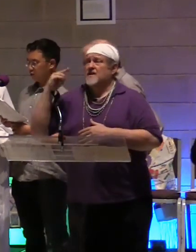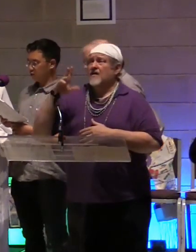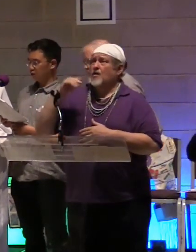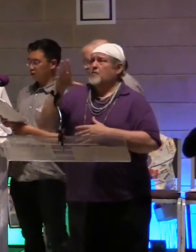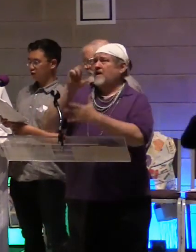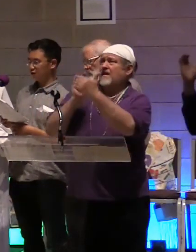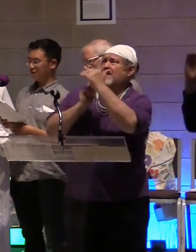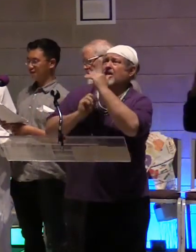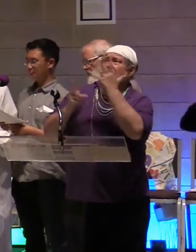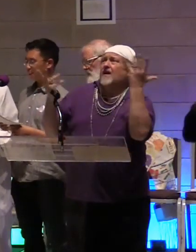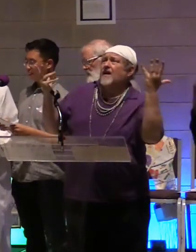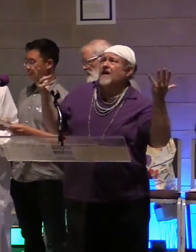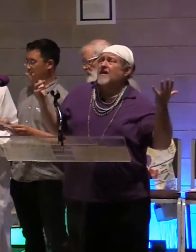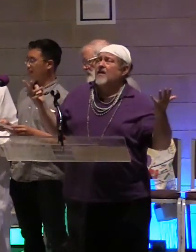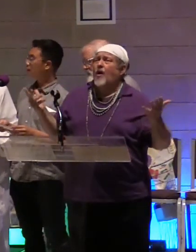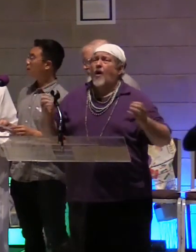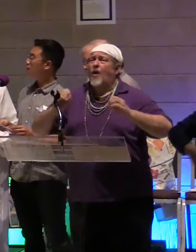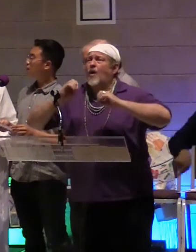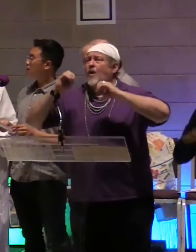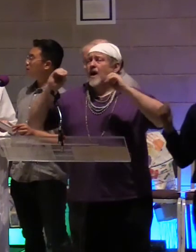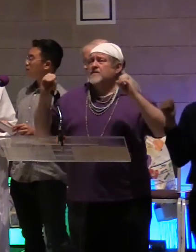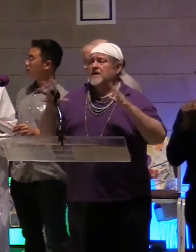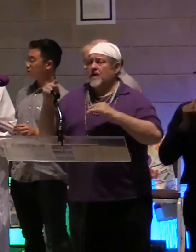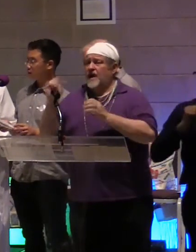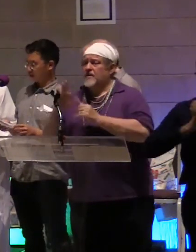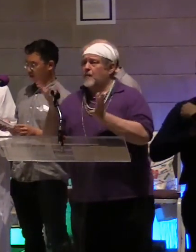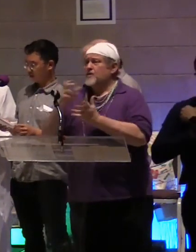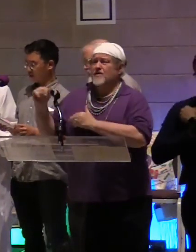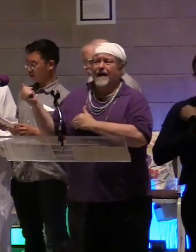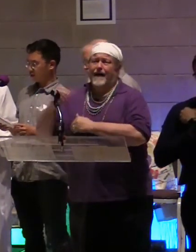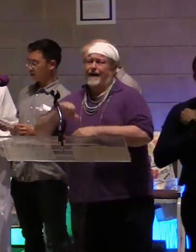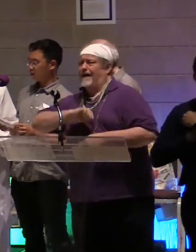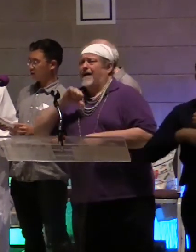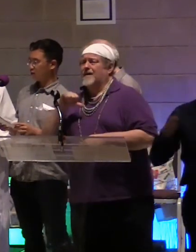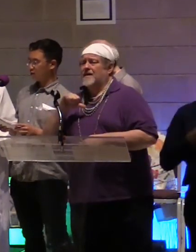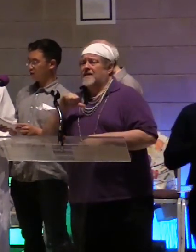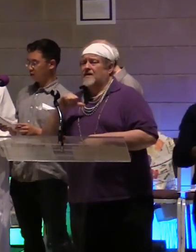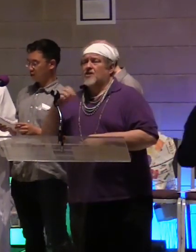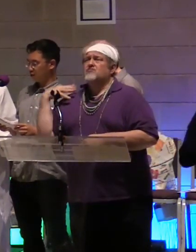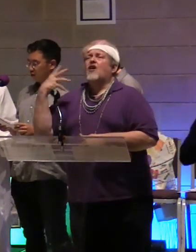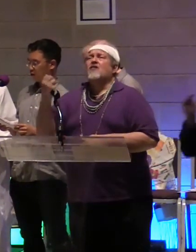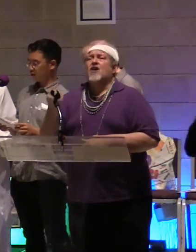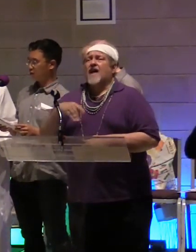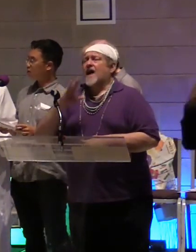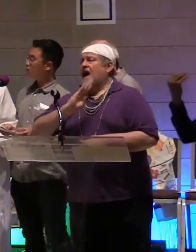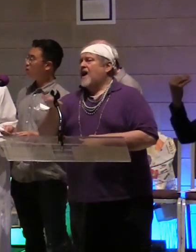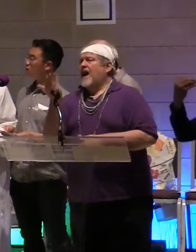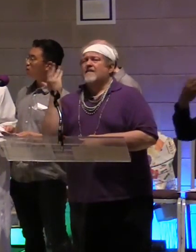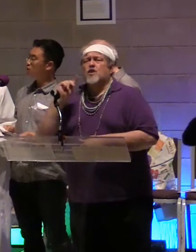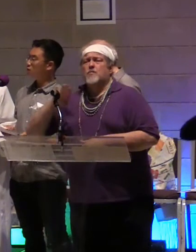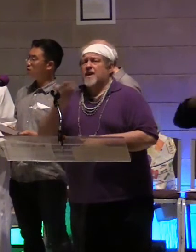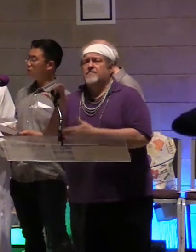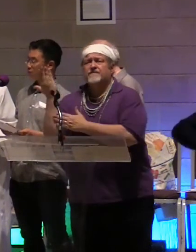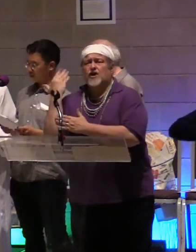so near. Oh, they can take away my pride, 'cause we're stronger than we've